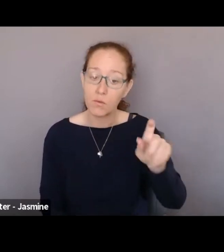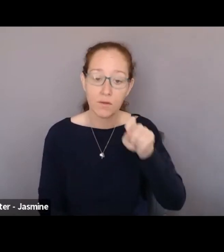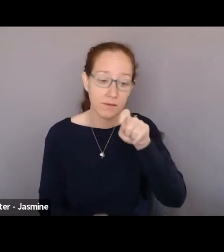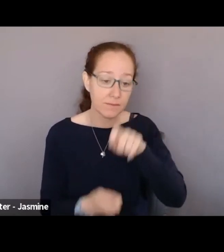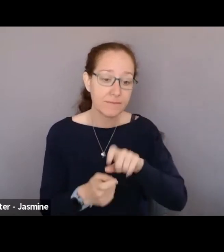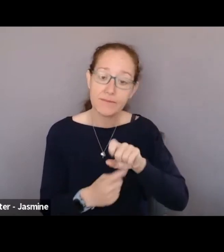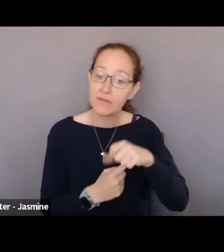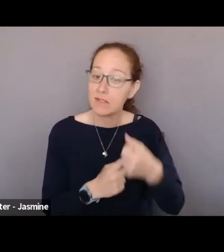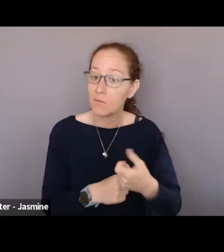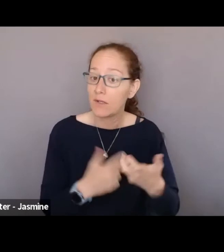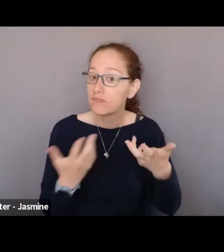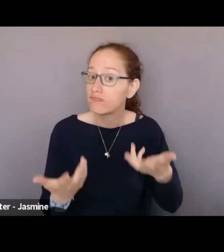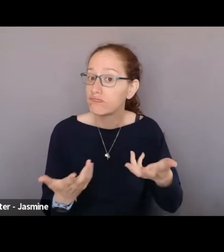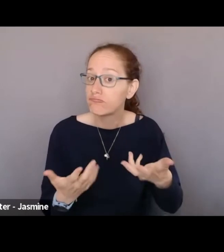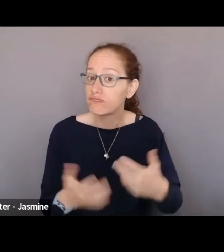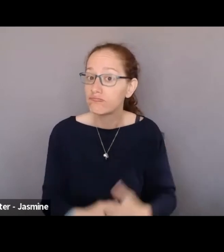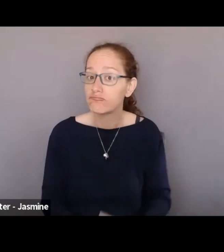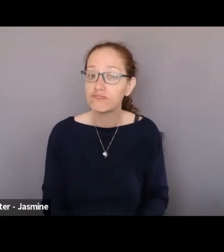situation.